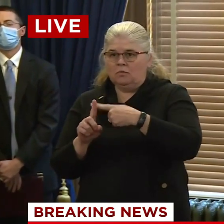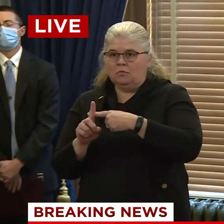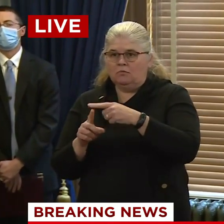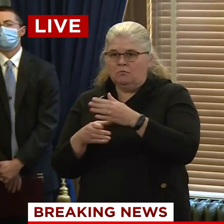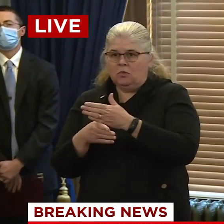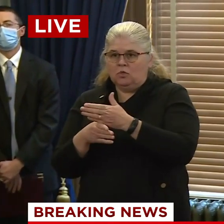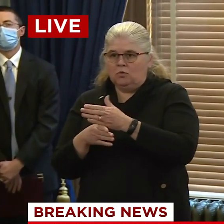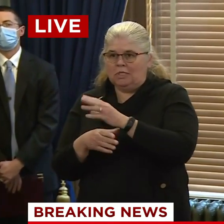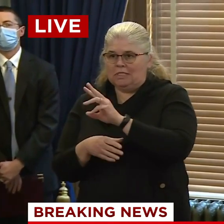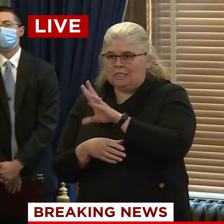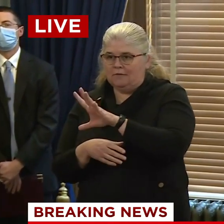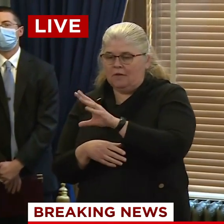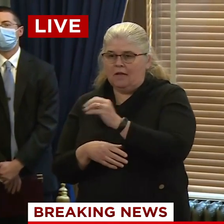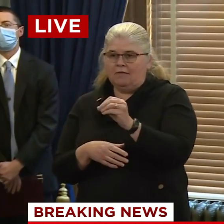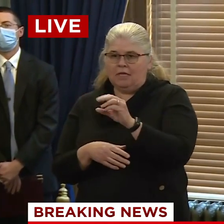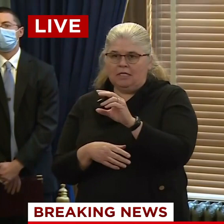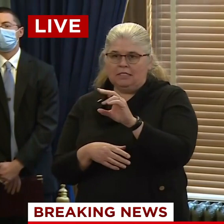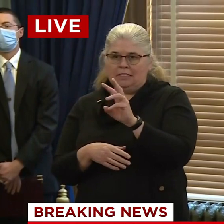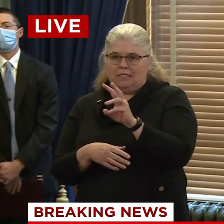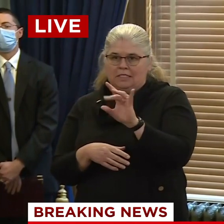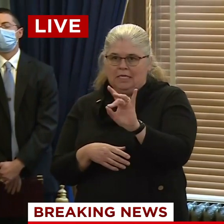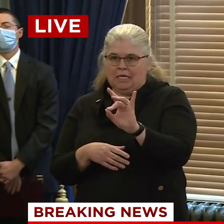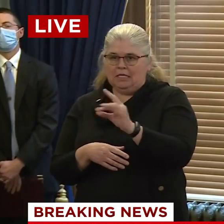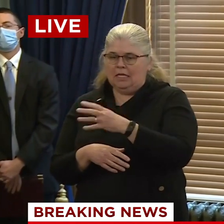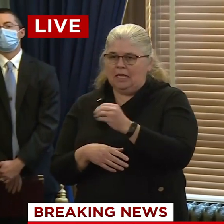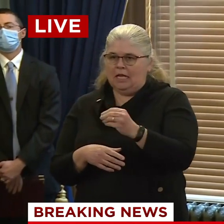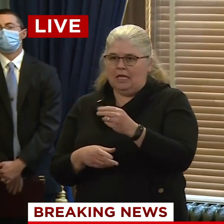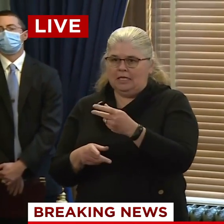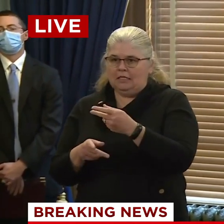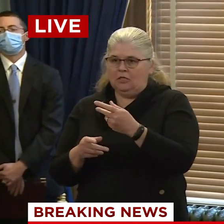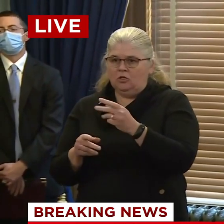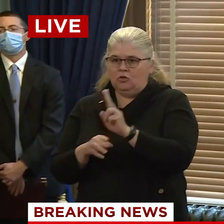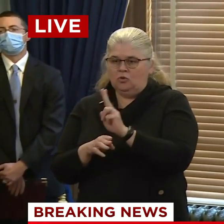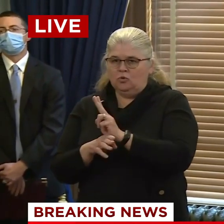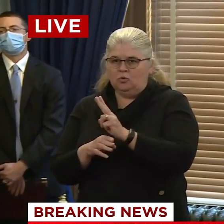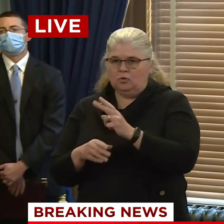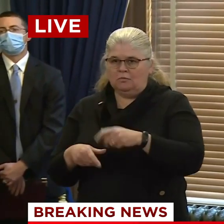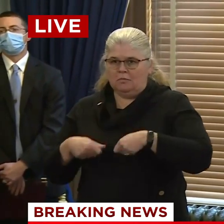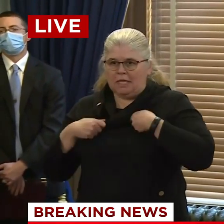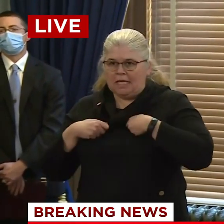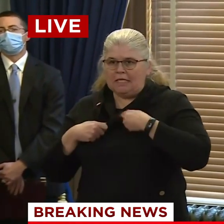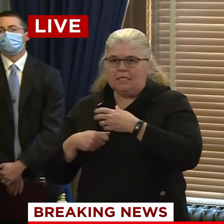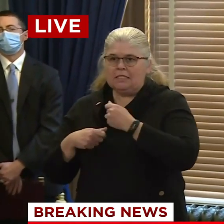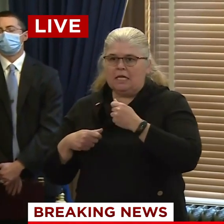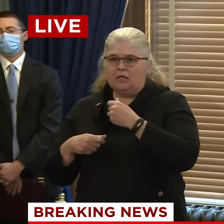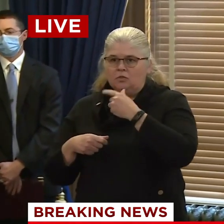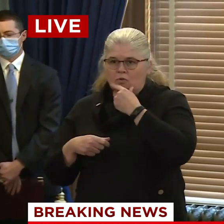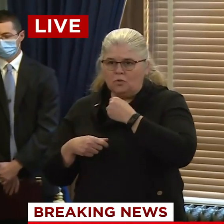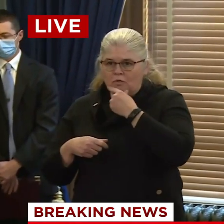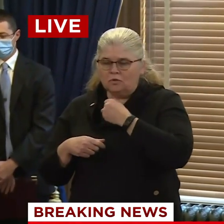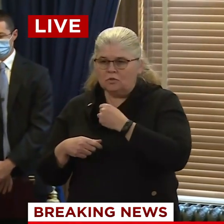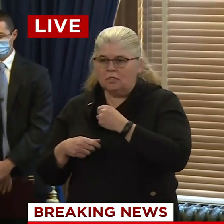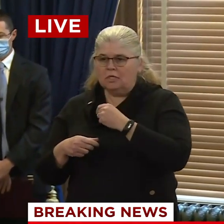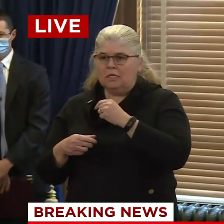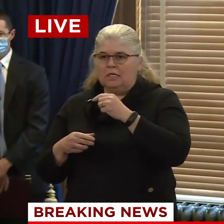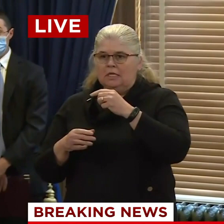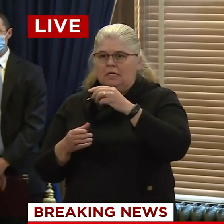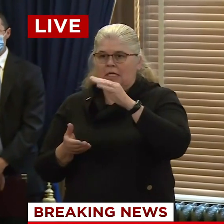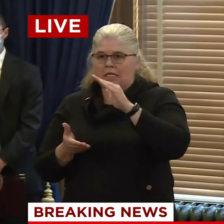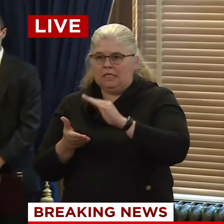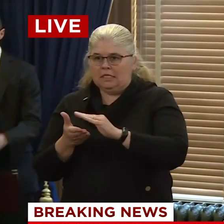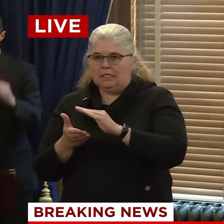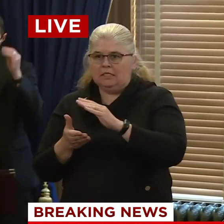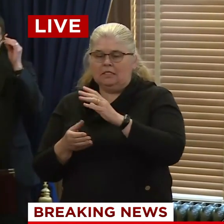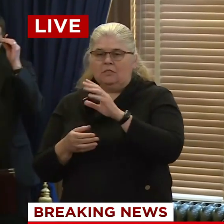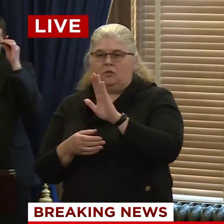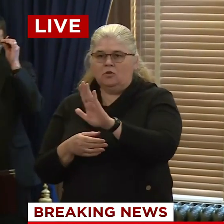68 degrees Fahrenheit. Bundle up with sweaters and blankets. Reduce the temperature on your water heater to